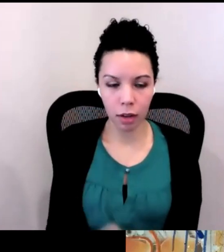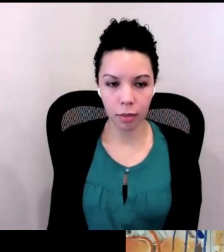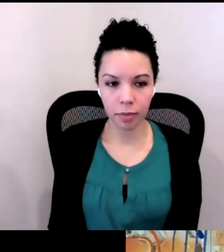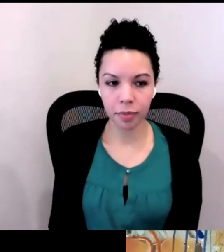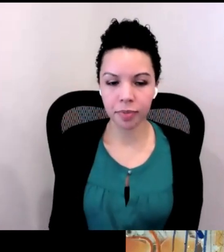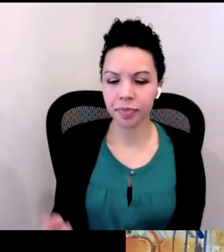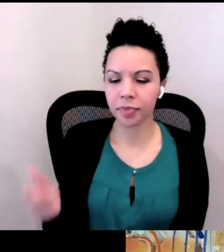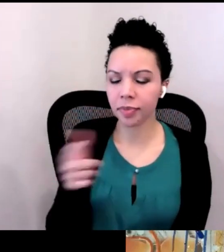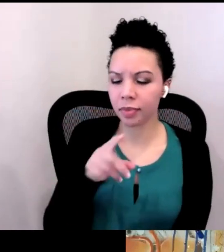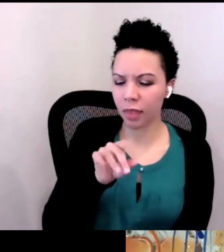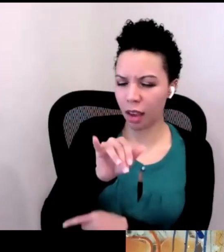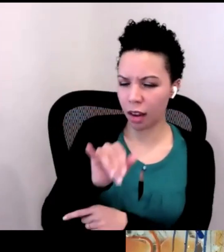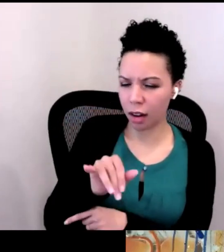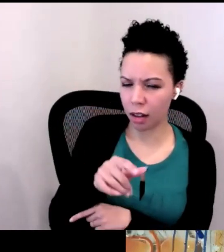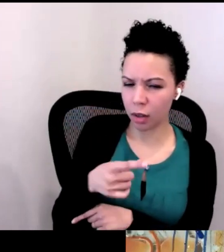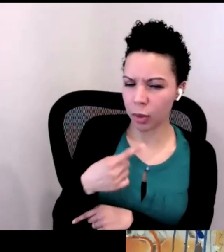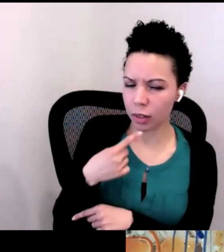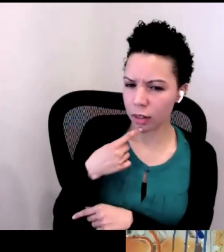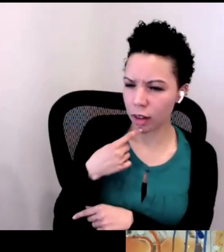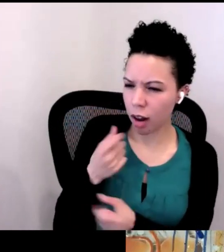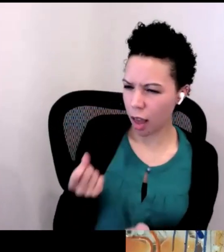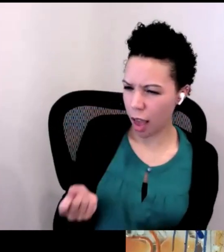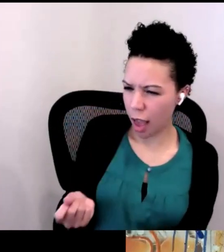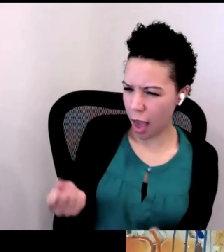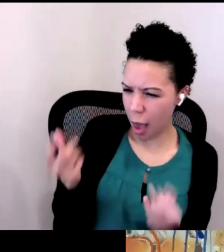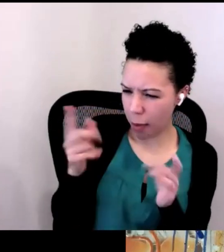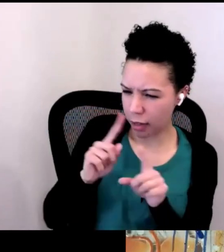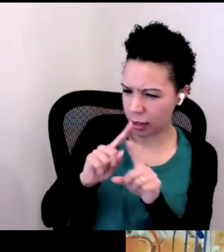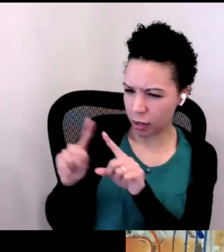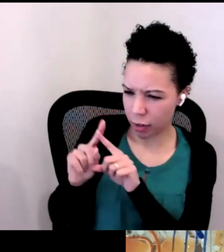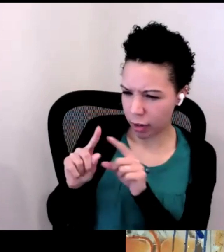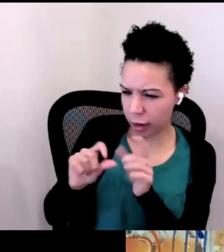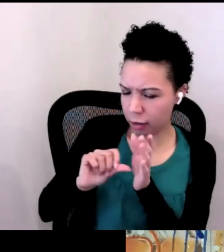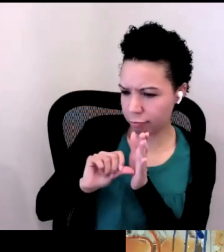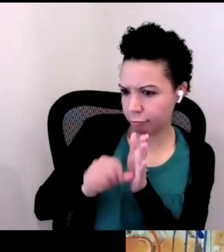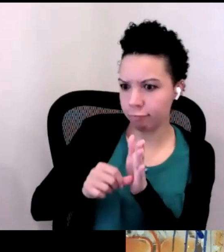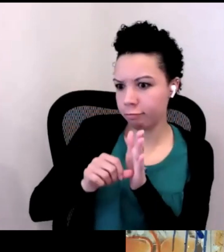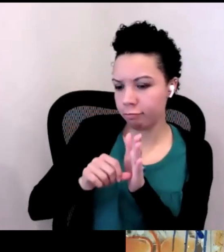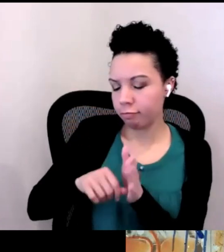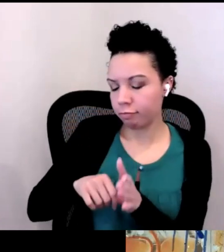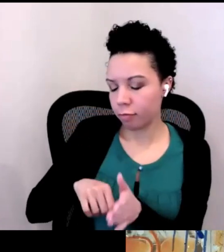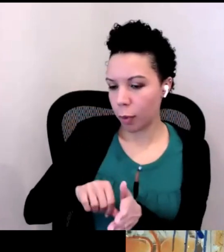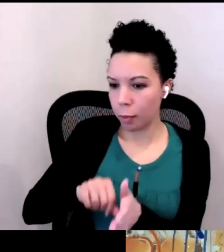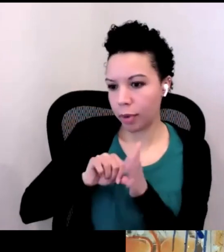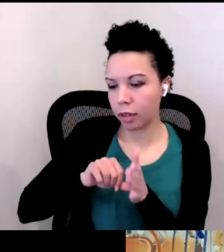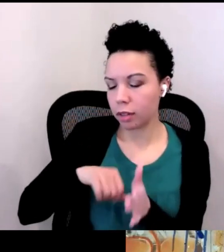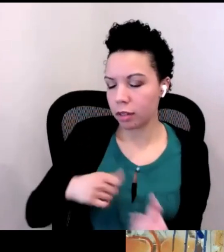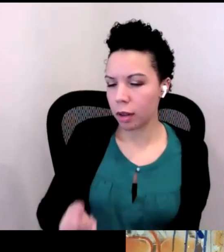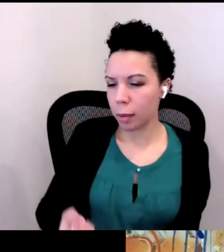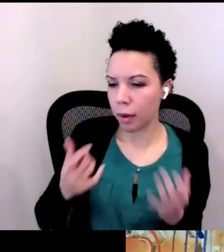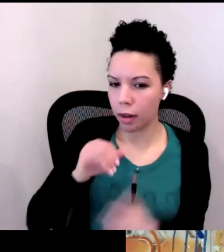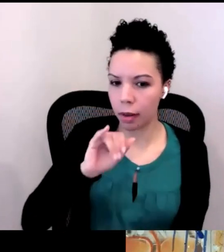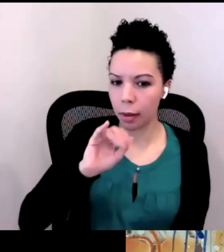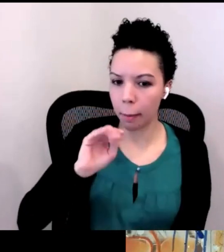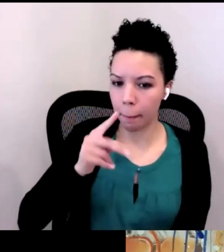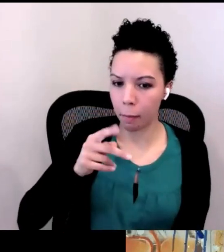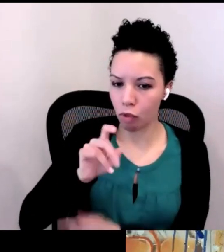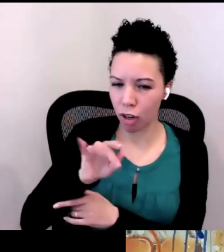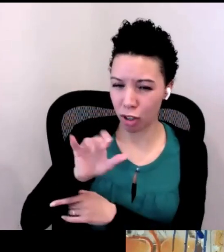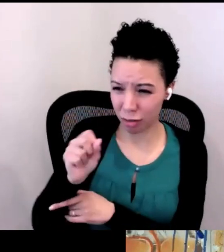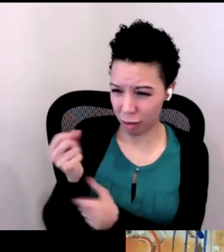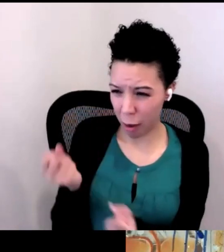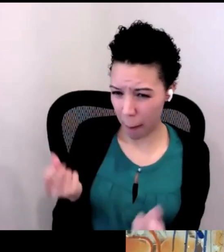that first event. What was that number you heard? Can someone tell me in the chat? What was that number? That was a big one.